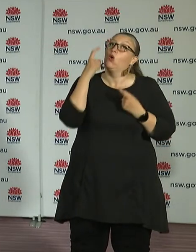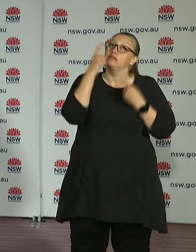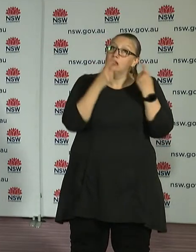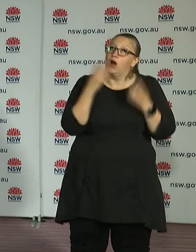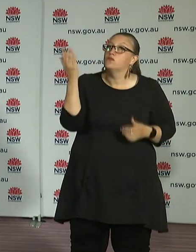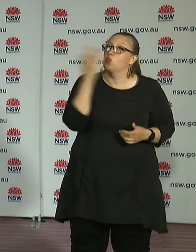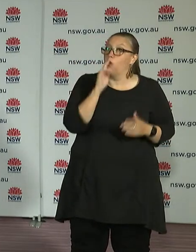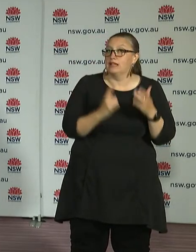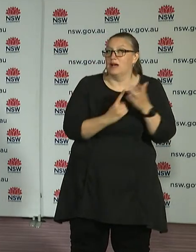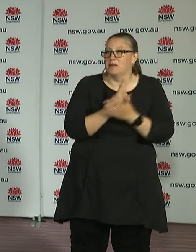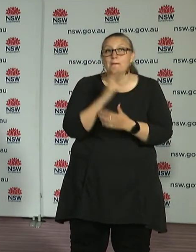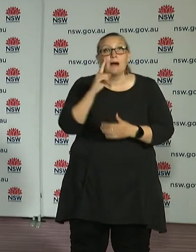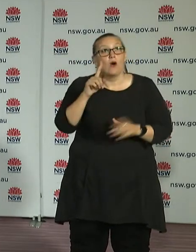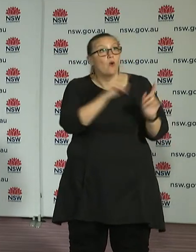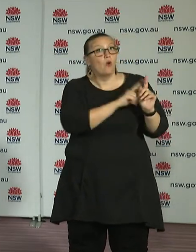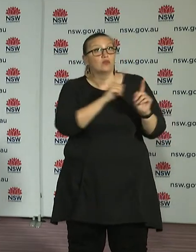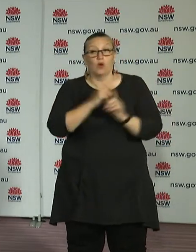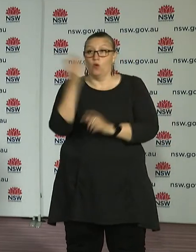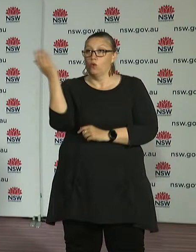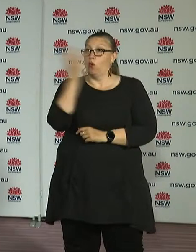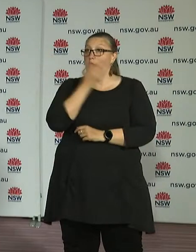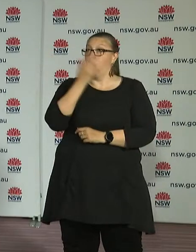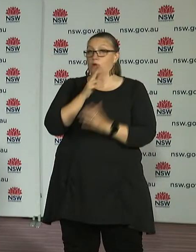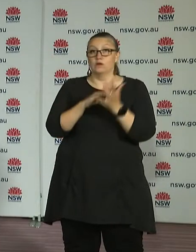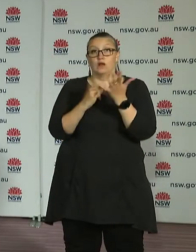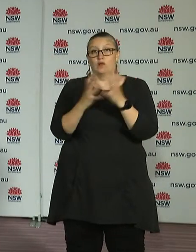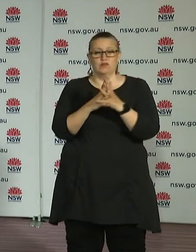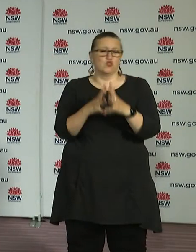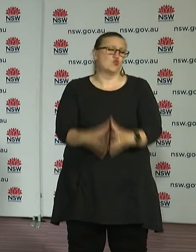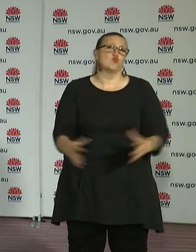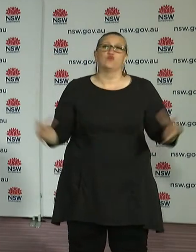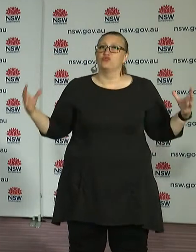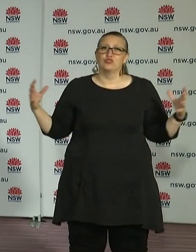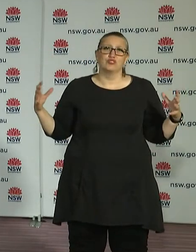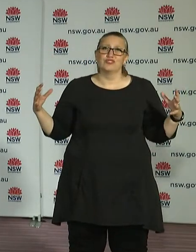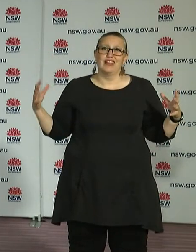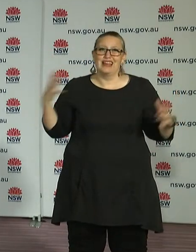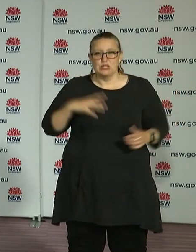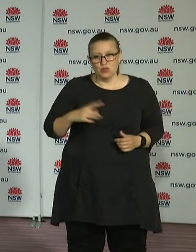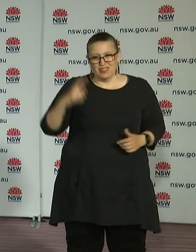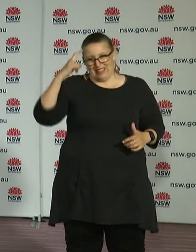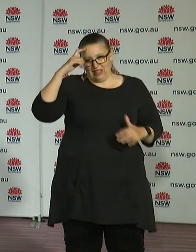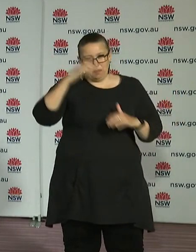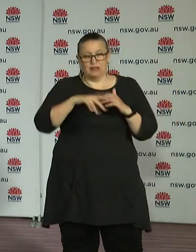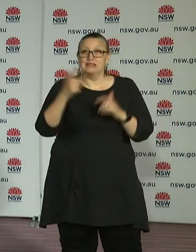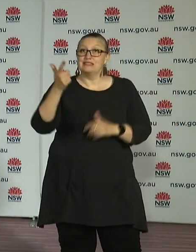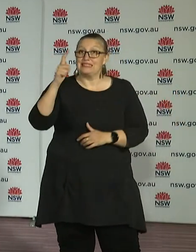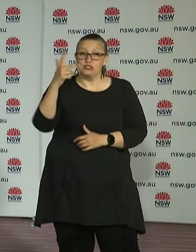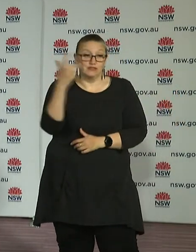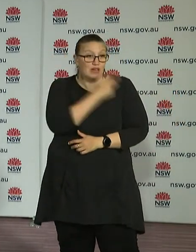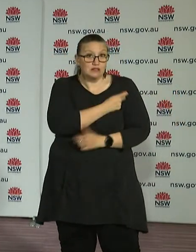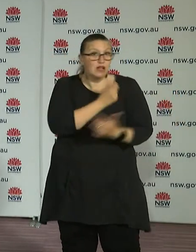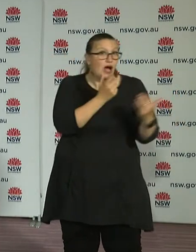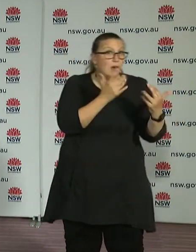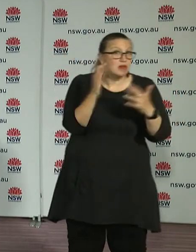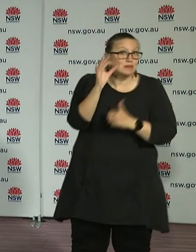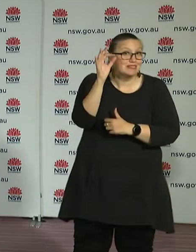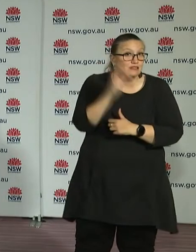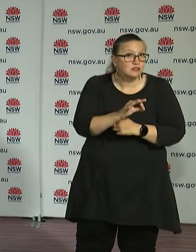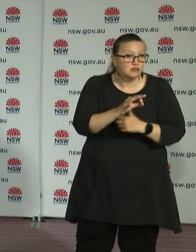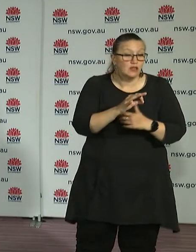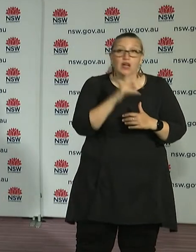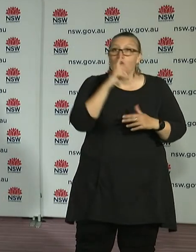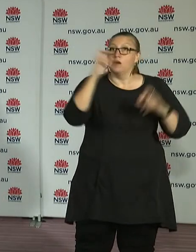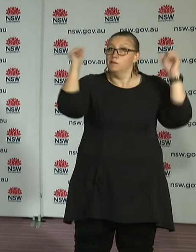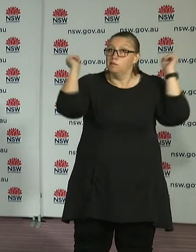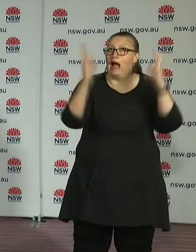appreciate, our school system in New South Wales is huge. We have to look at the teachers that are vaccinated. We have to look at the stage return. There's a lot to consider, but I do want